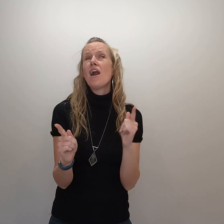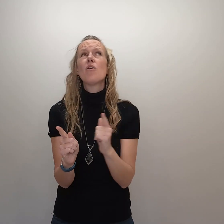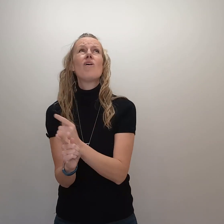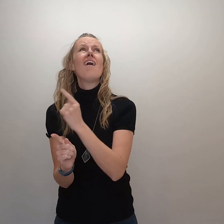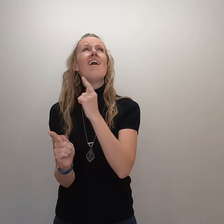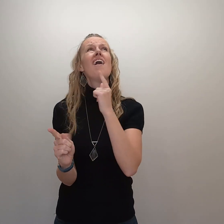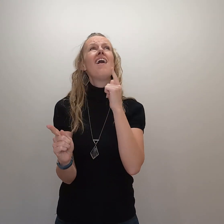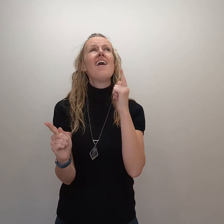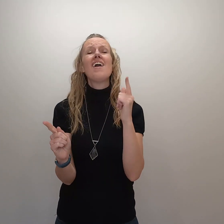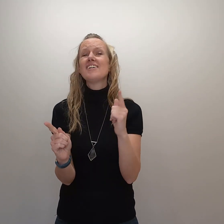my